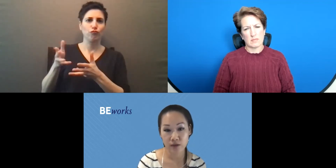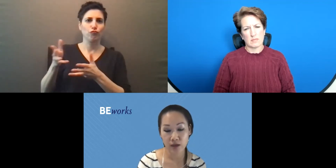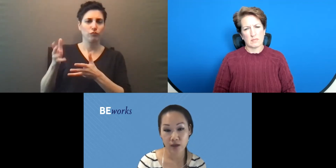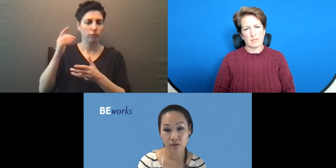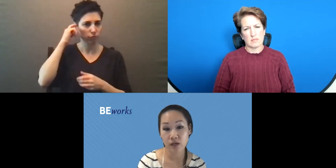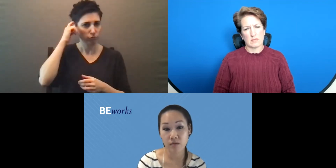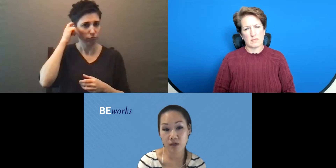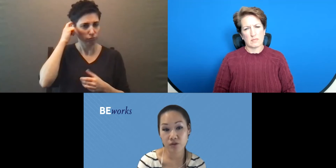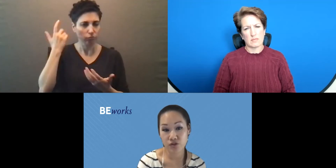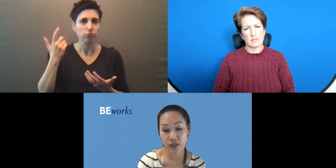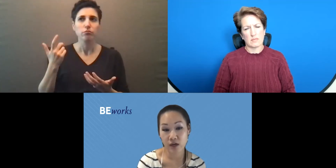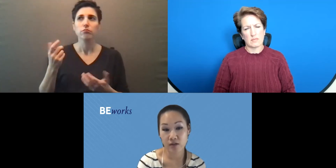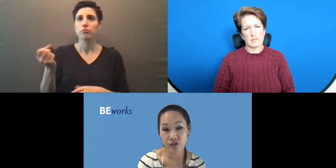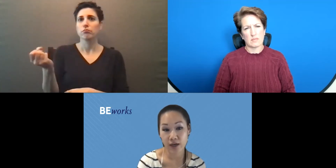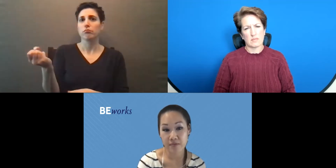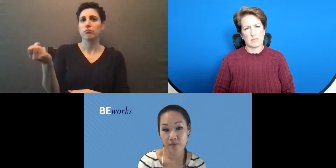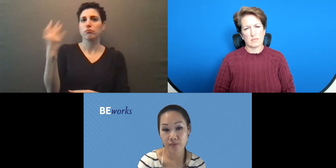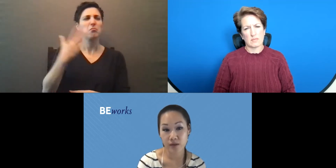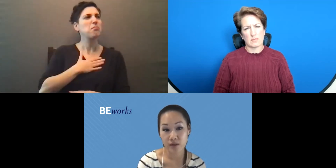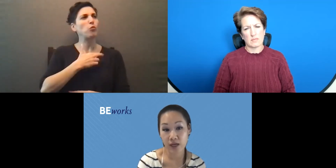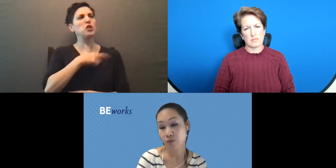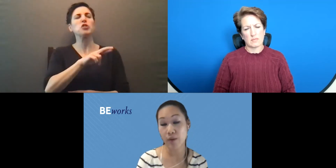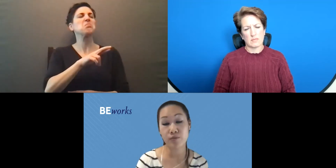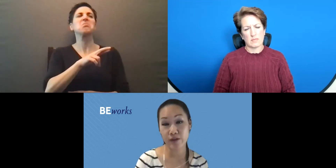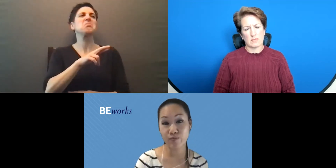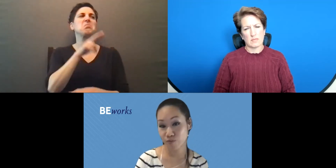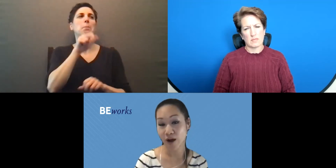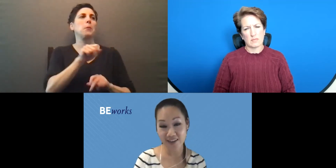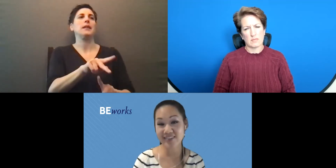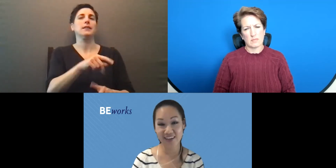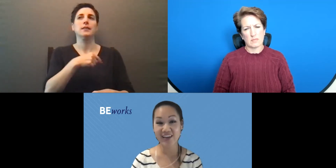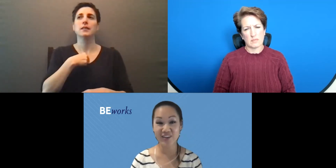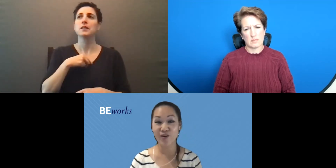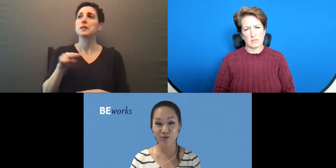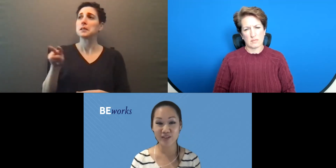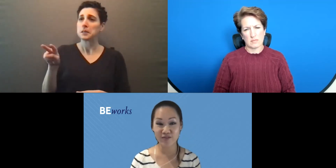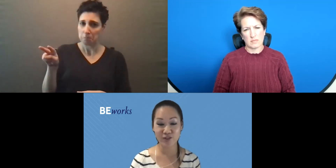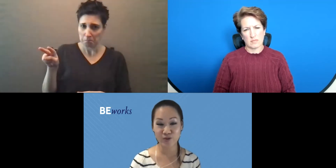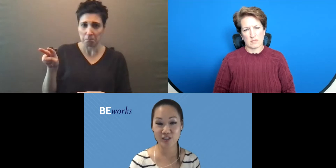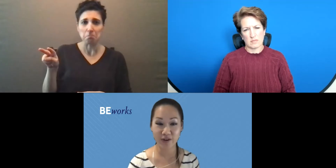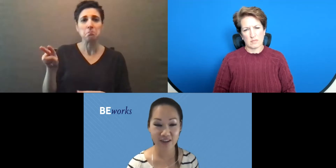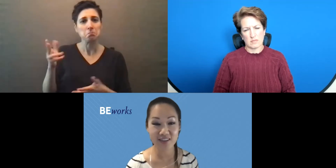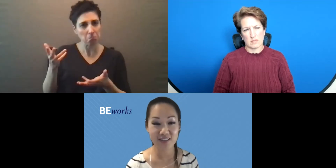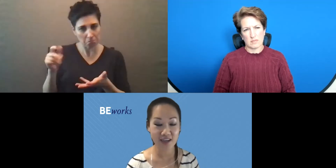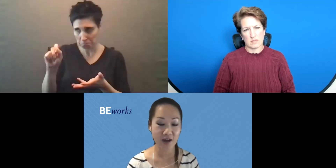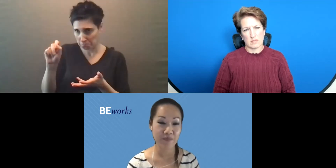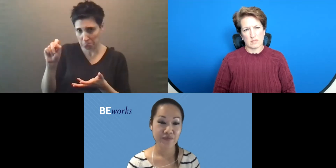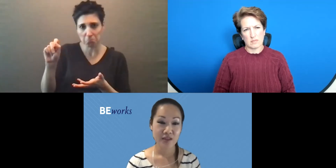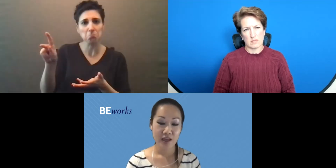know, at minimum, you should acknowledge that they are probably right in their own individual